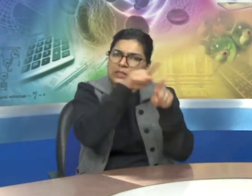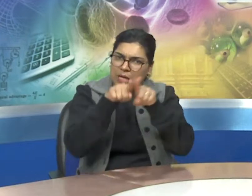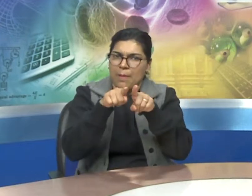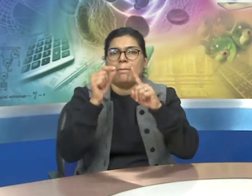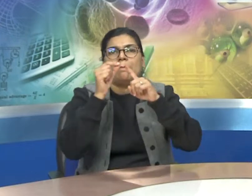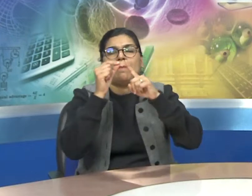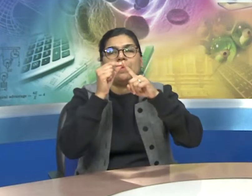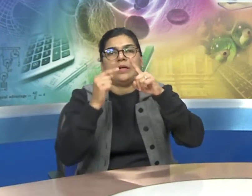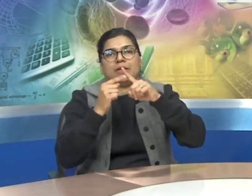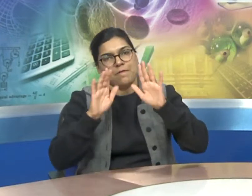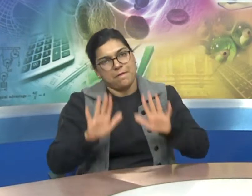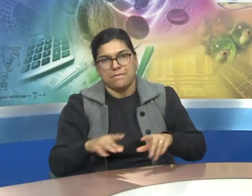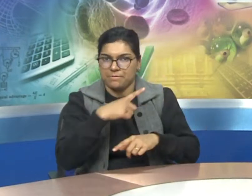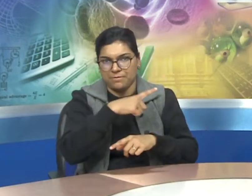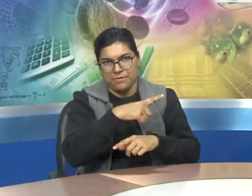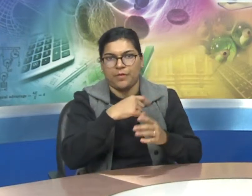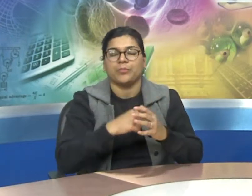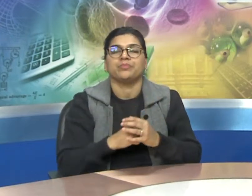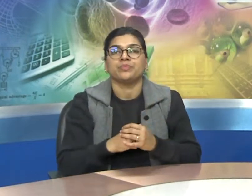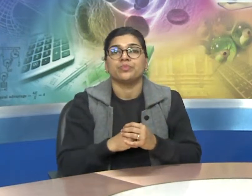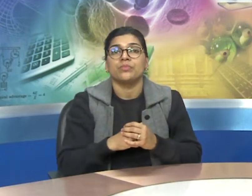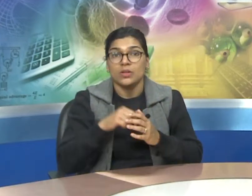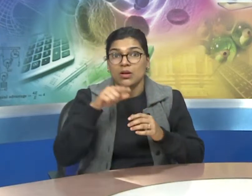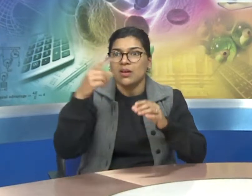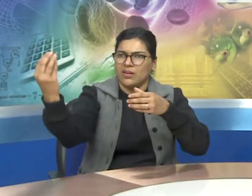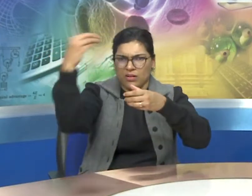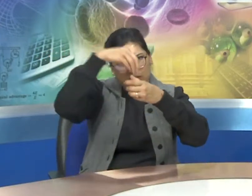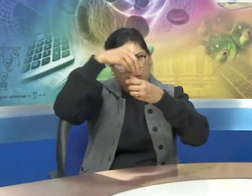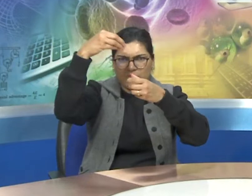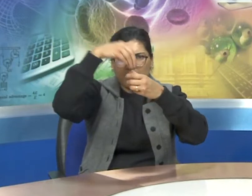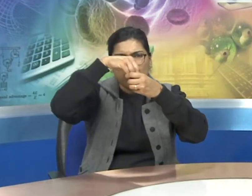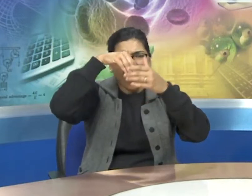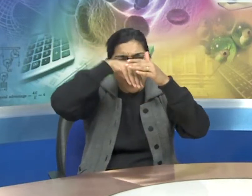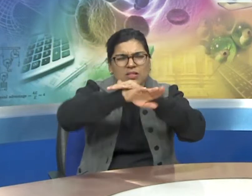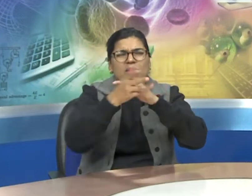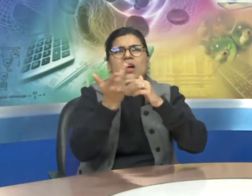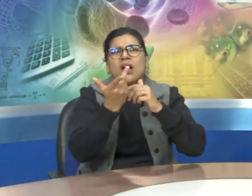This insert option is in many software like MS Word, MS Excel.